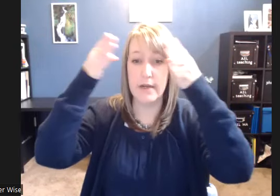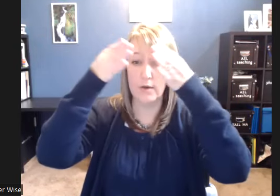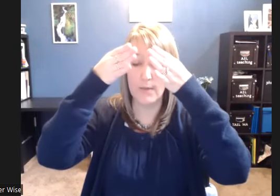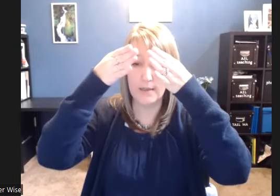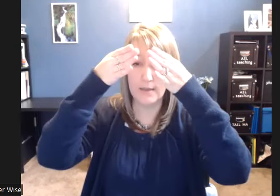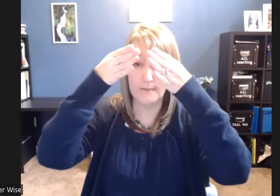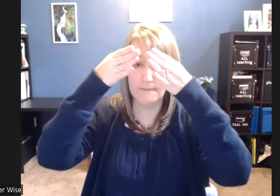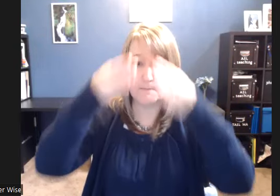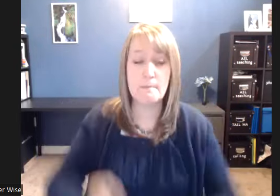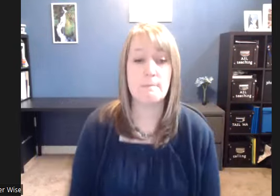Narrow-minded.